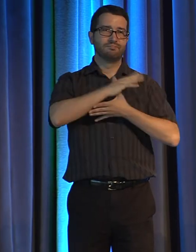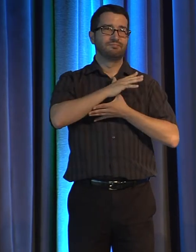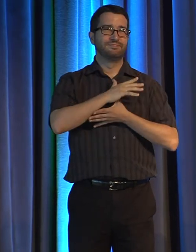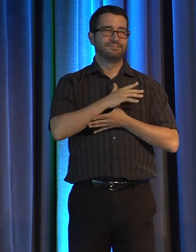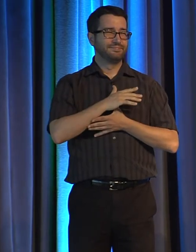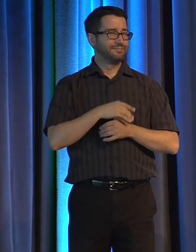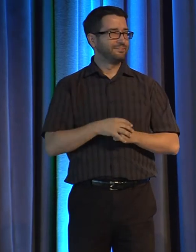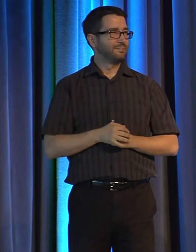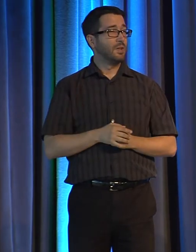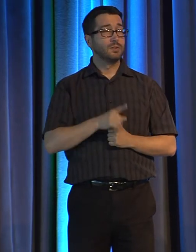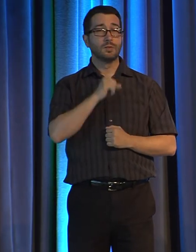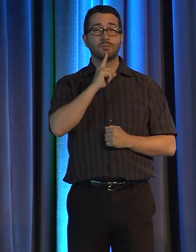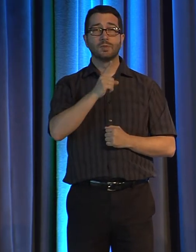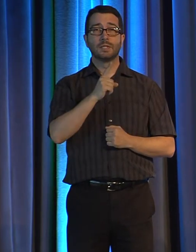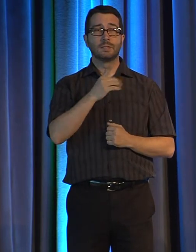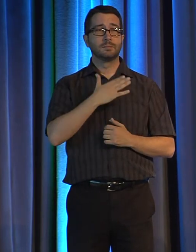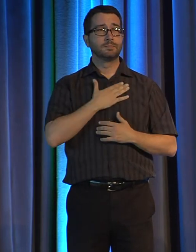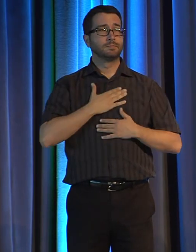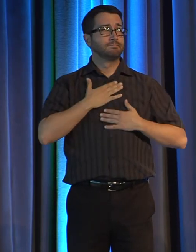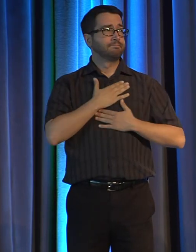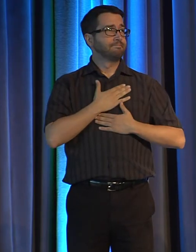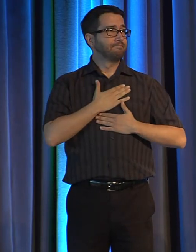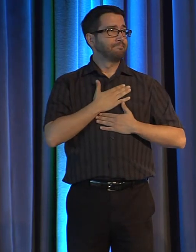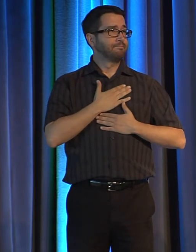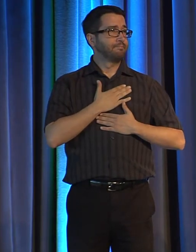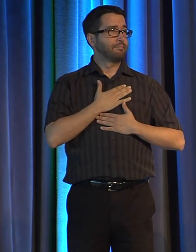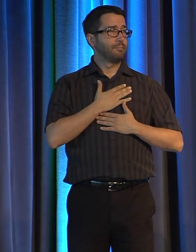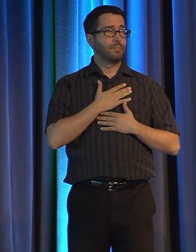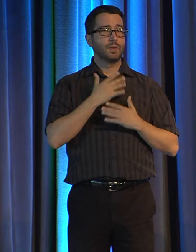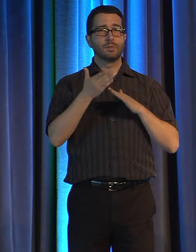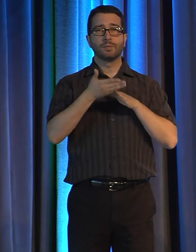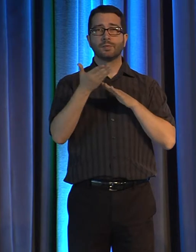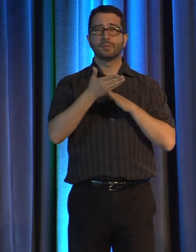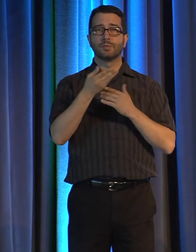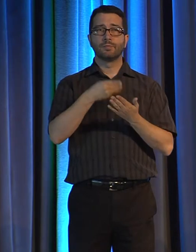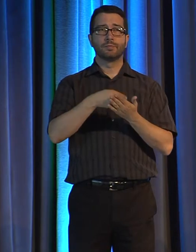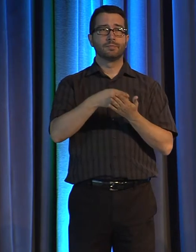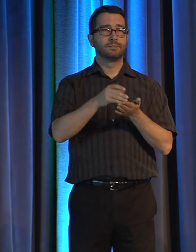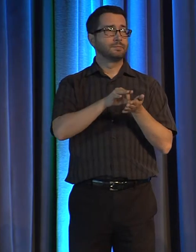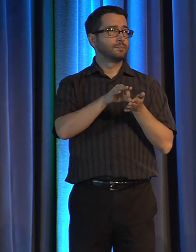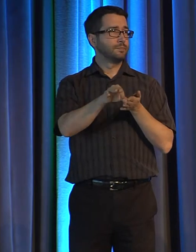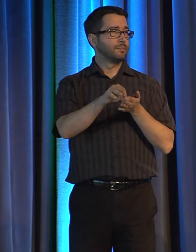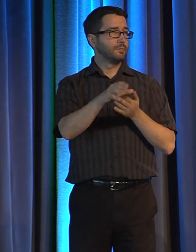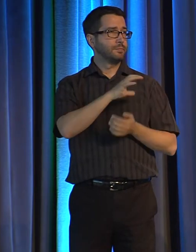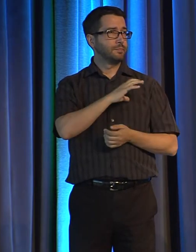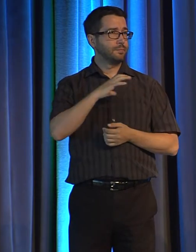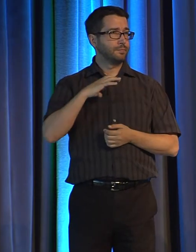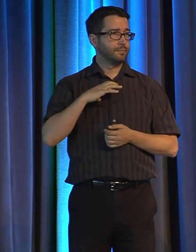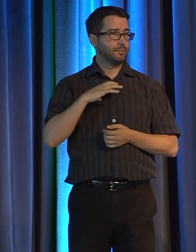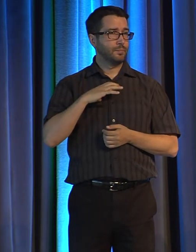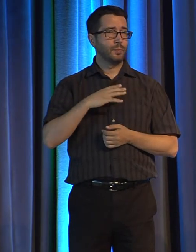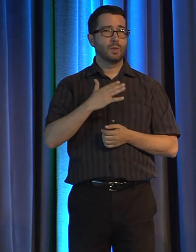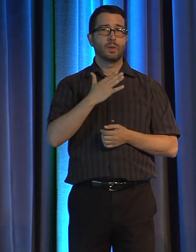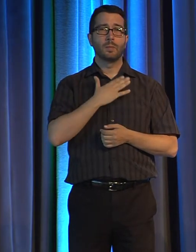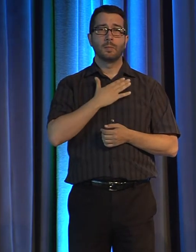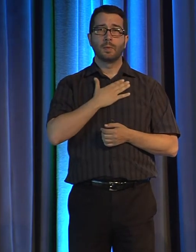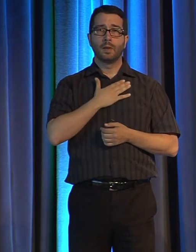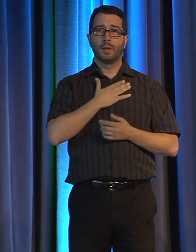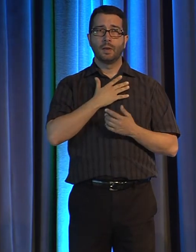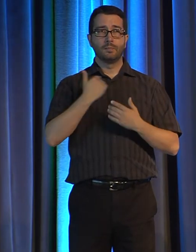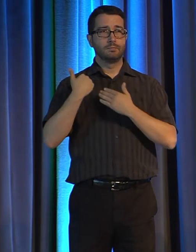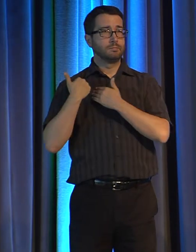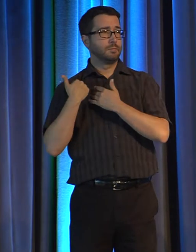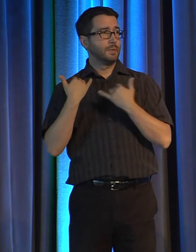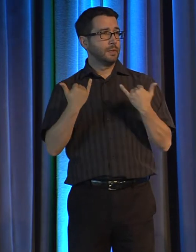So I have the pleasure of serving as Chair of Finance and Audit Committee, and it's my task today to provide